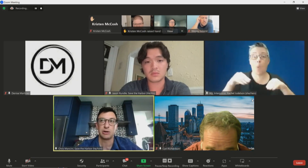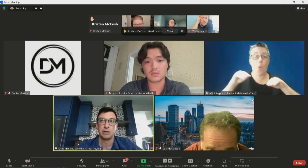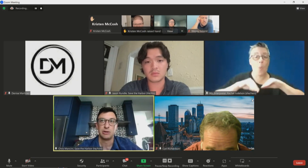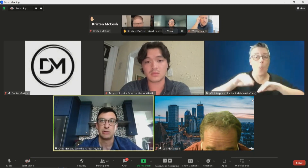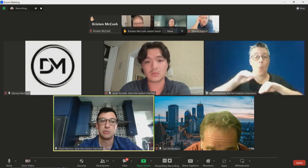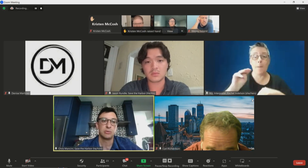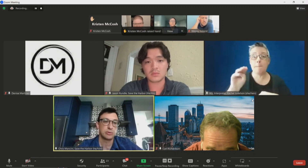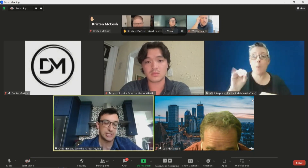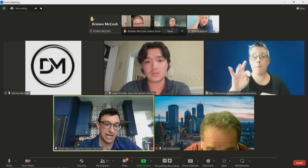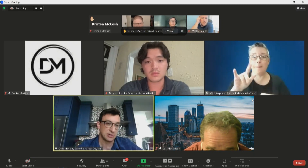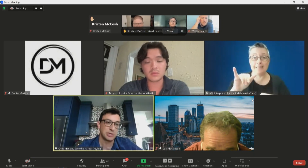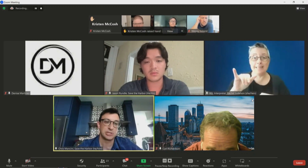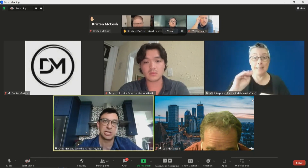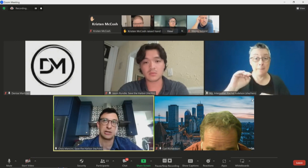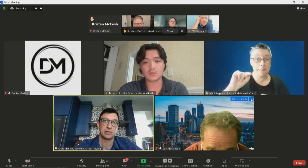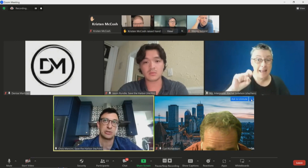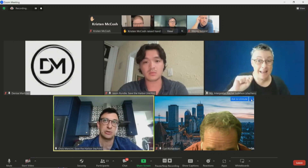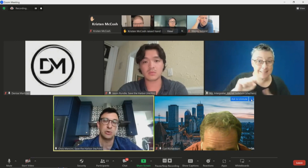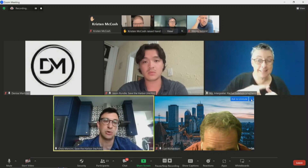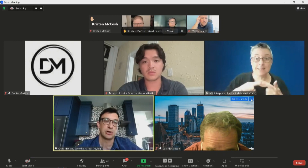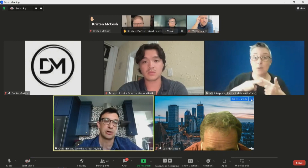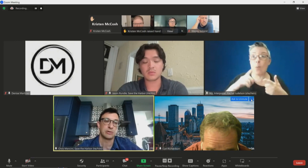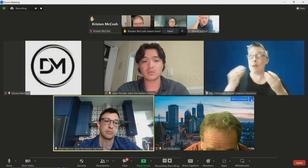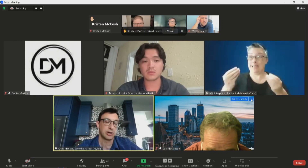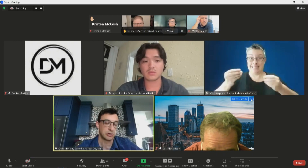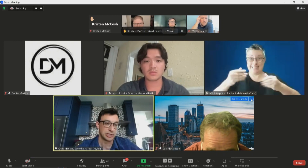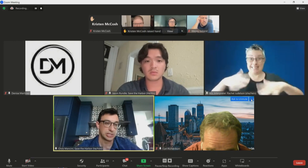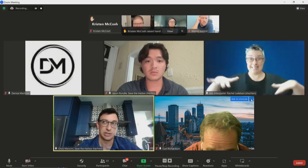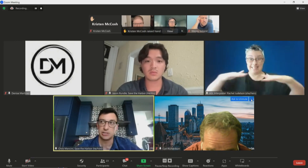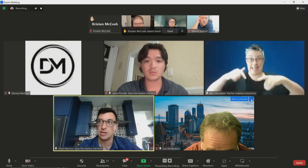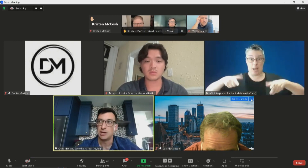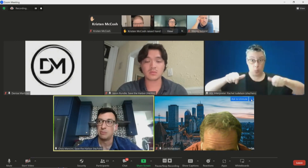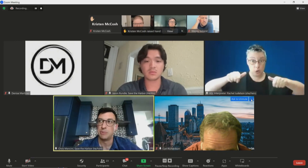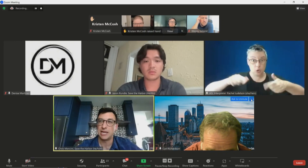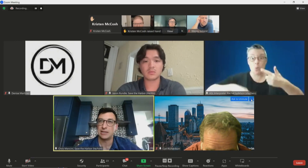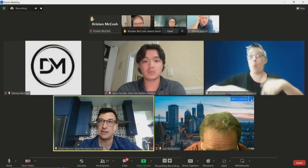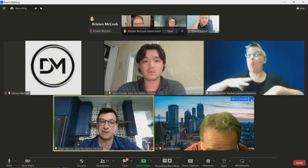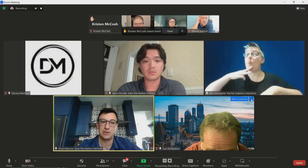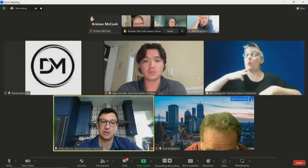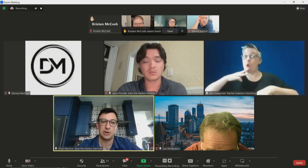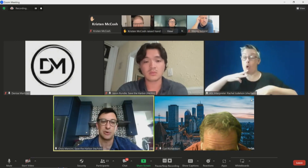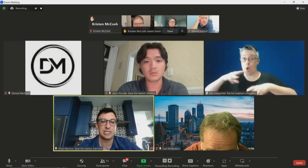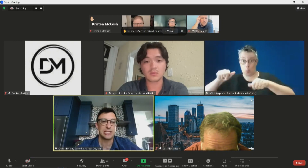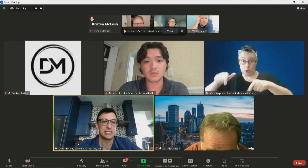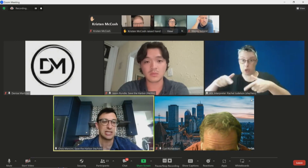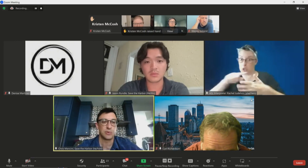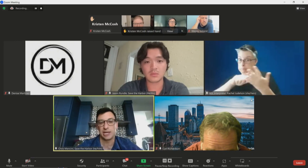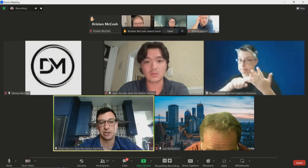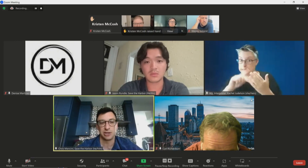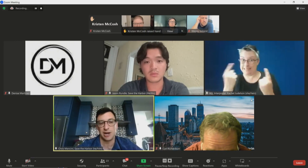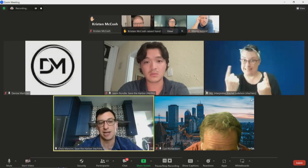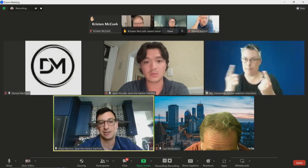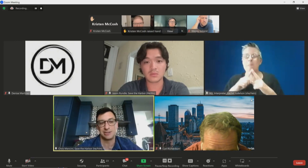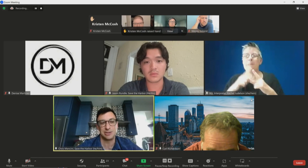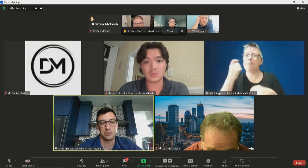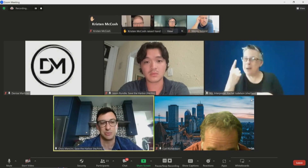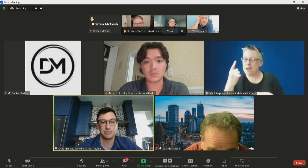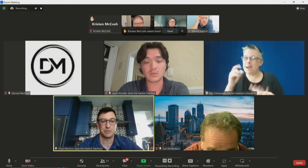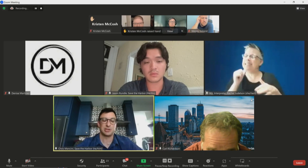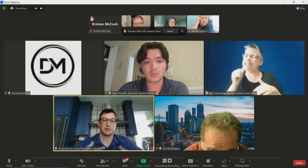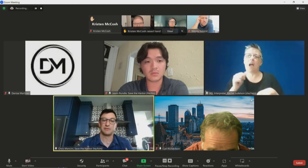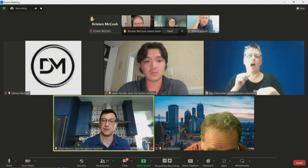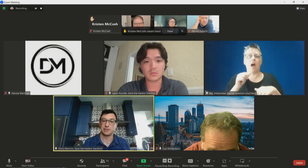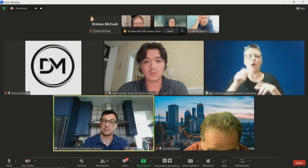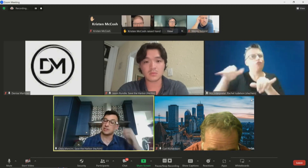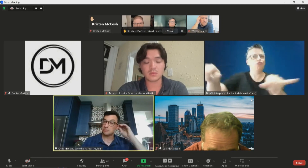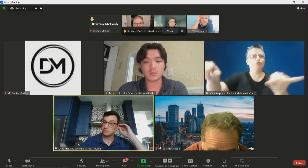or sand wheelchairs or water wheelchairs, but you know, it is irregular, and you know,